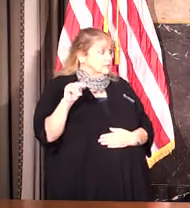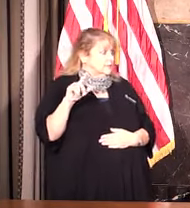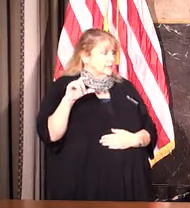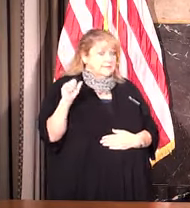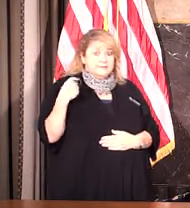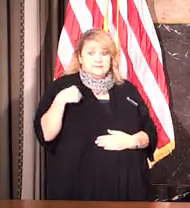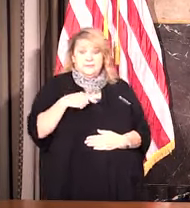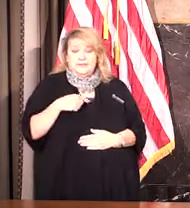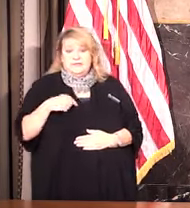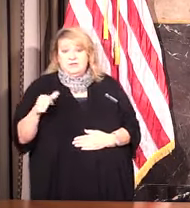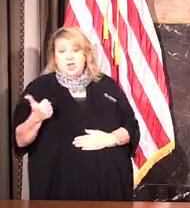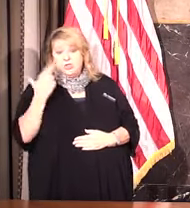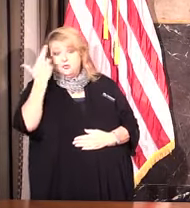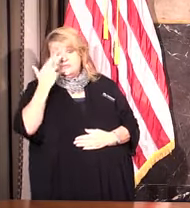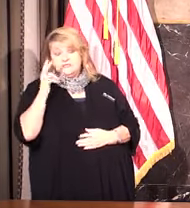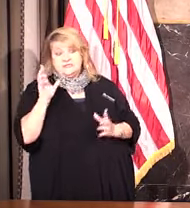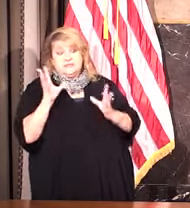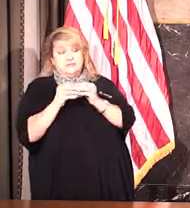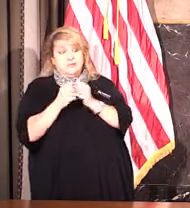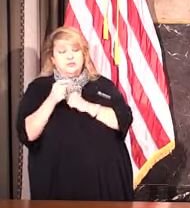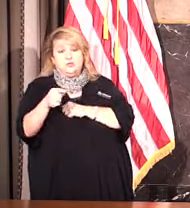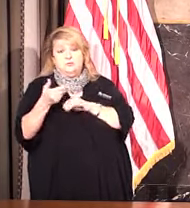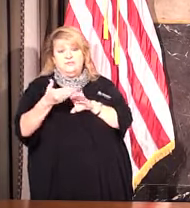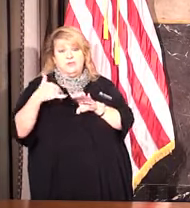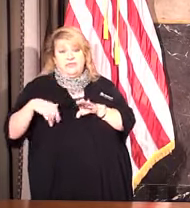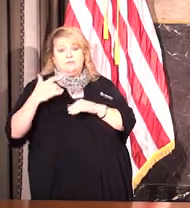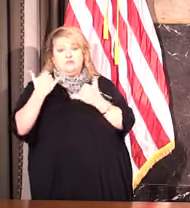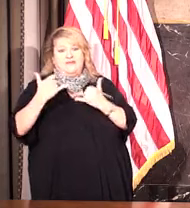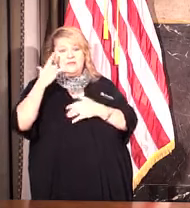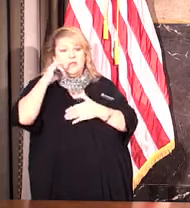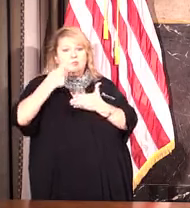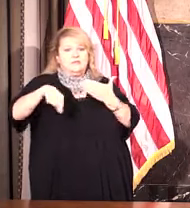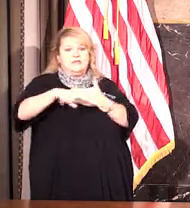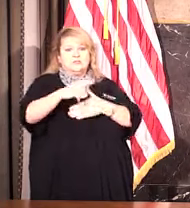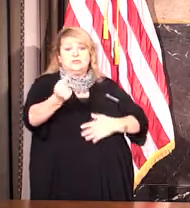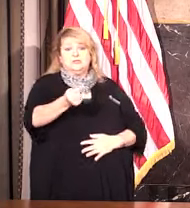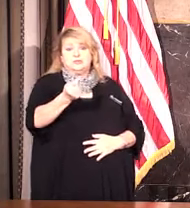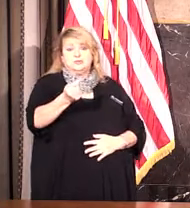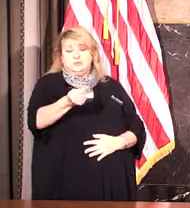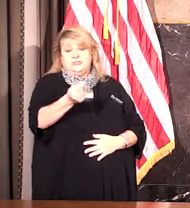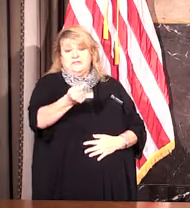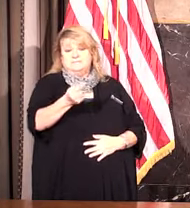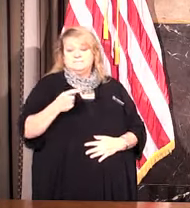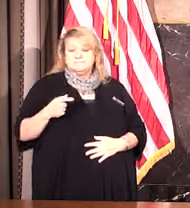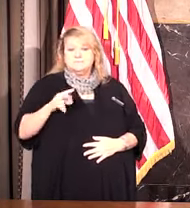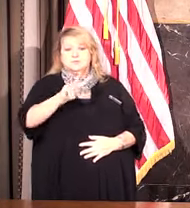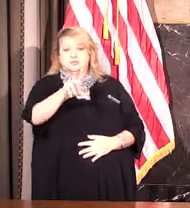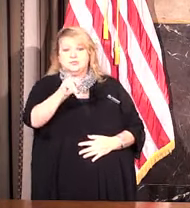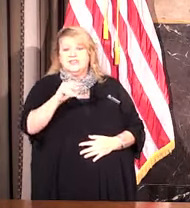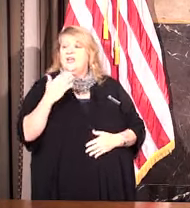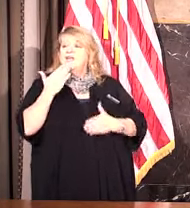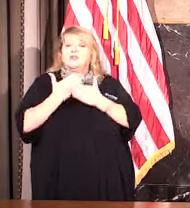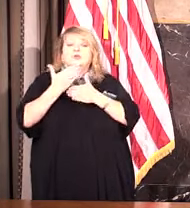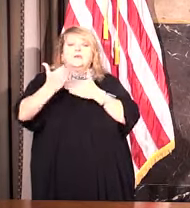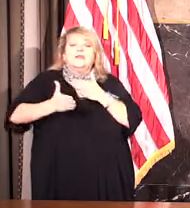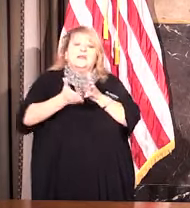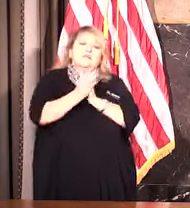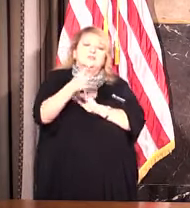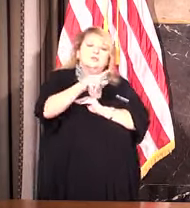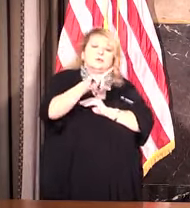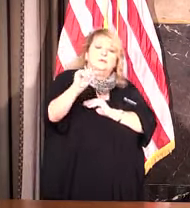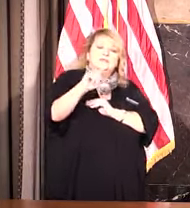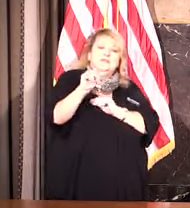have reason to get with you before then, and if so, we will let you know. So please have a good weekend. I'm asking the people of Louisiana to